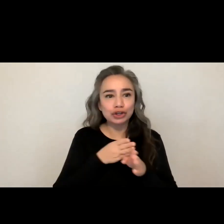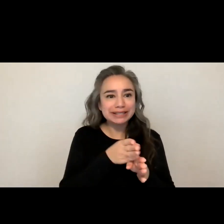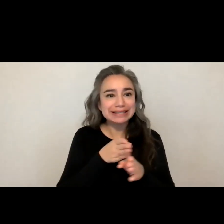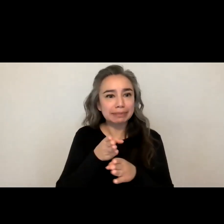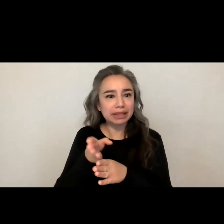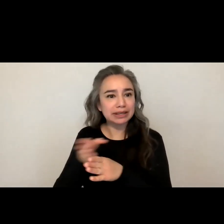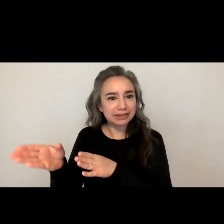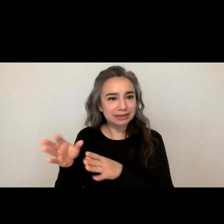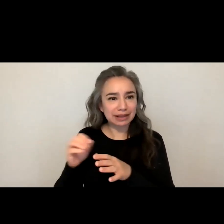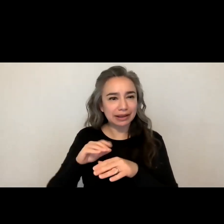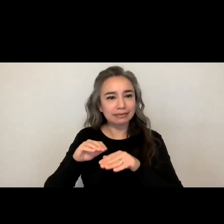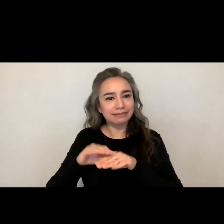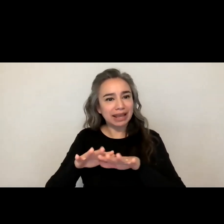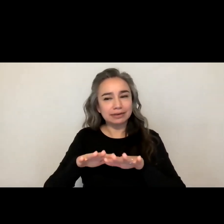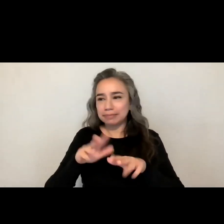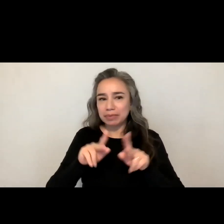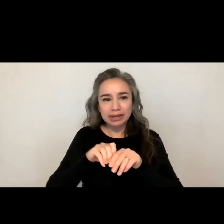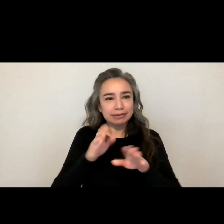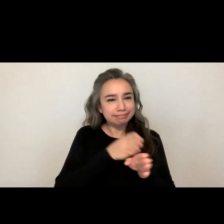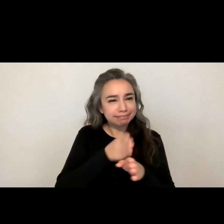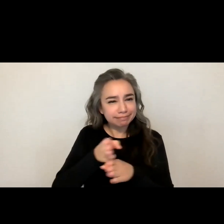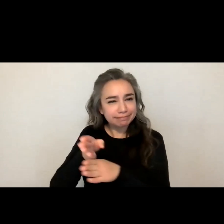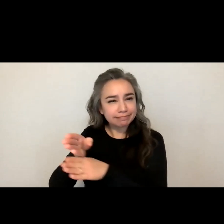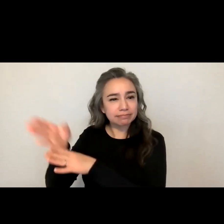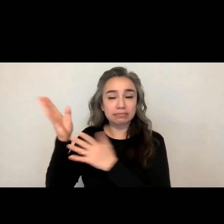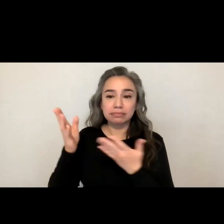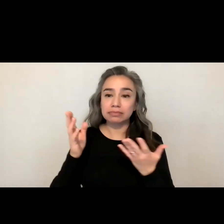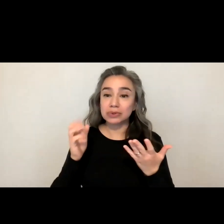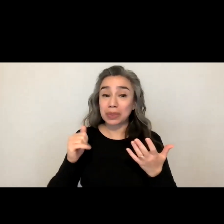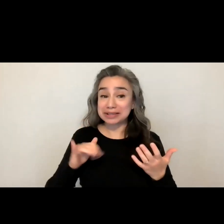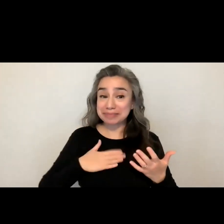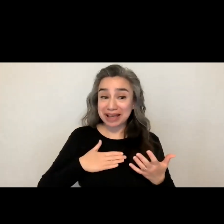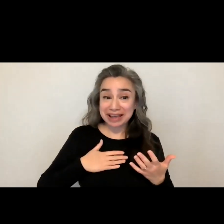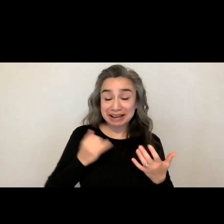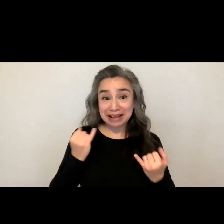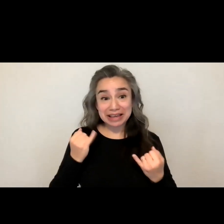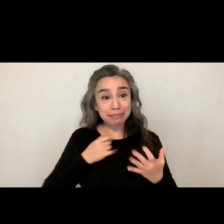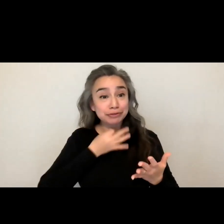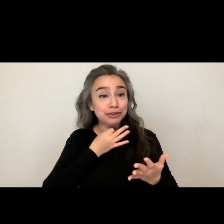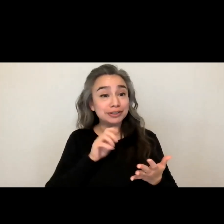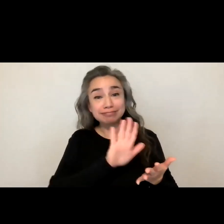my immediate moving forward. And I want to call on other people to kind of see what they're thinking as well.